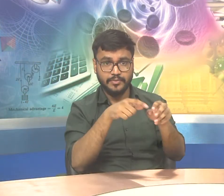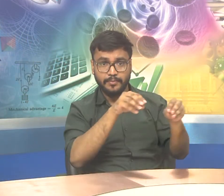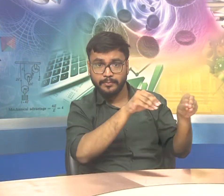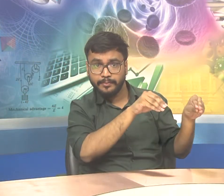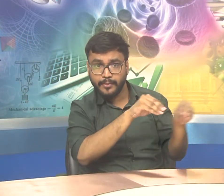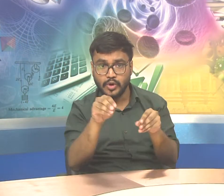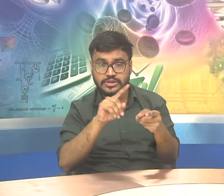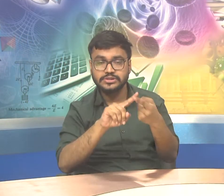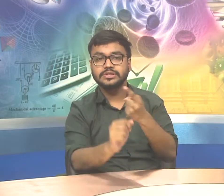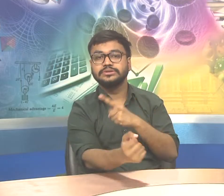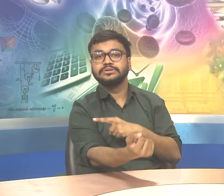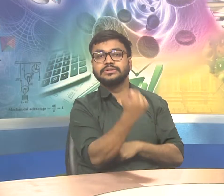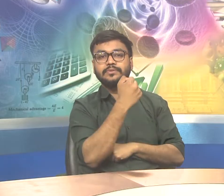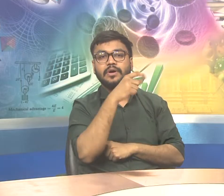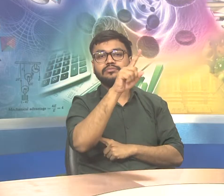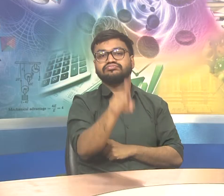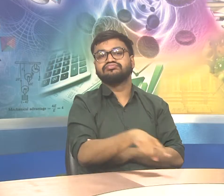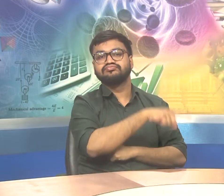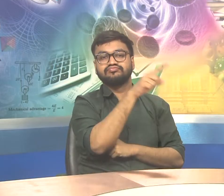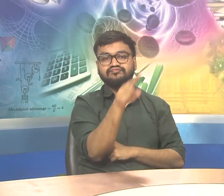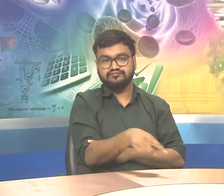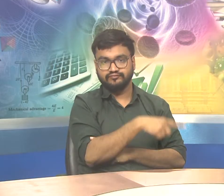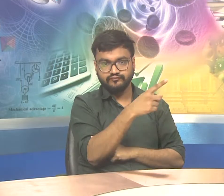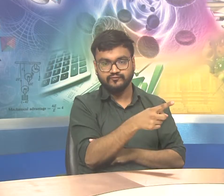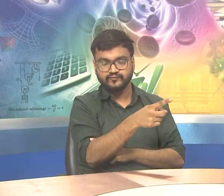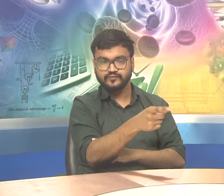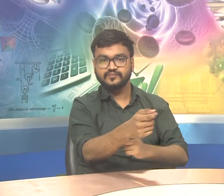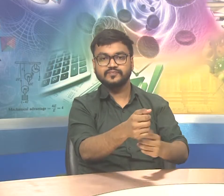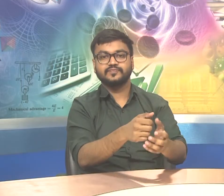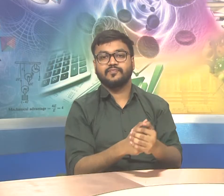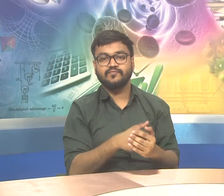In there, electrical energy changes into kinetic energy,